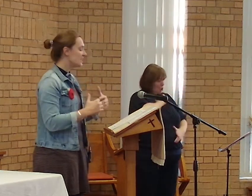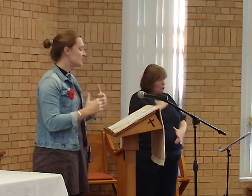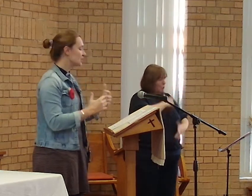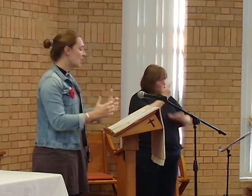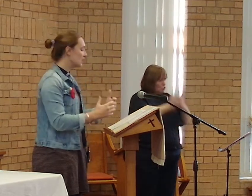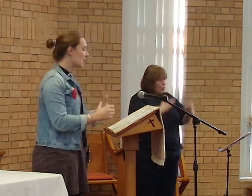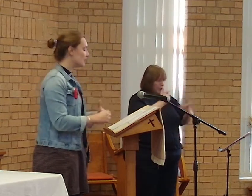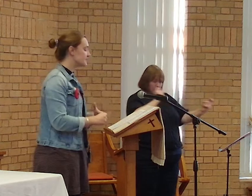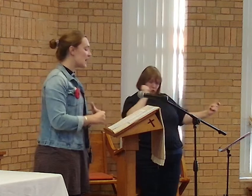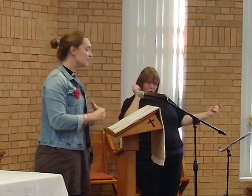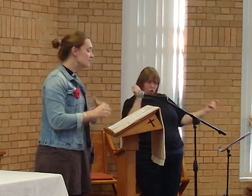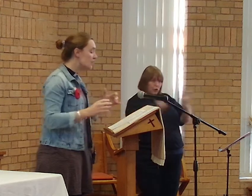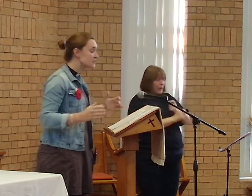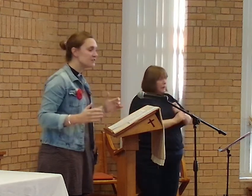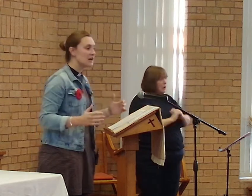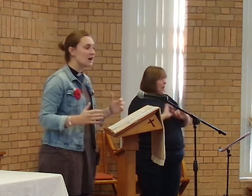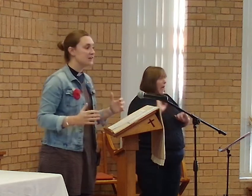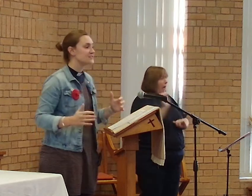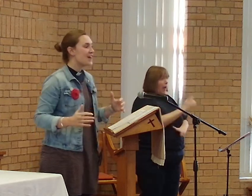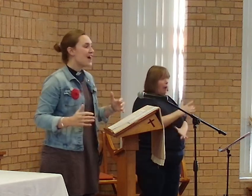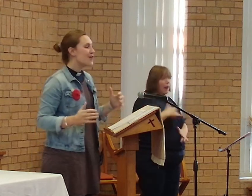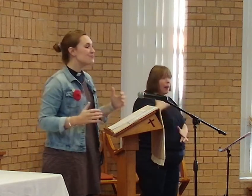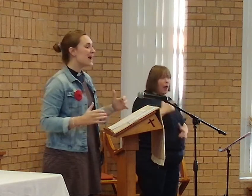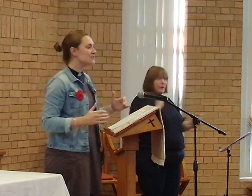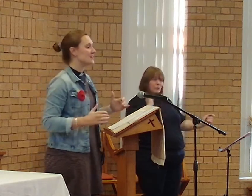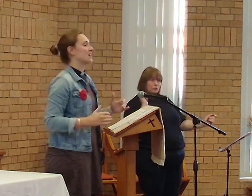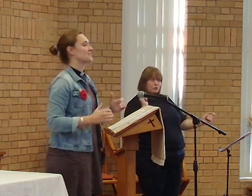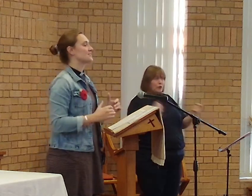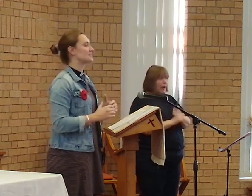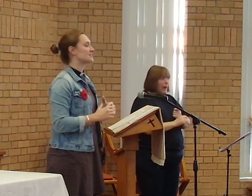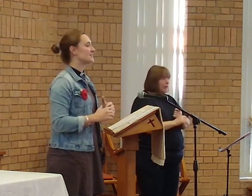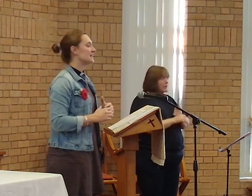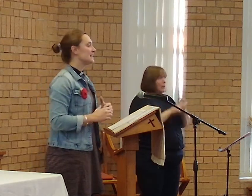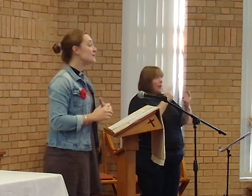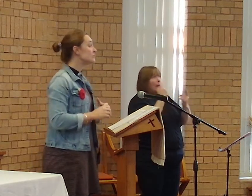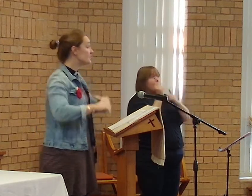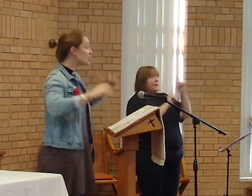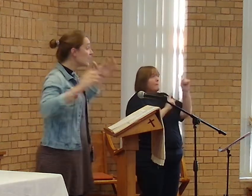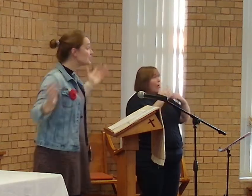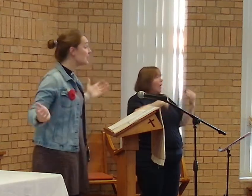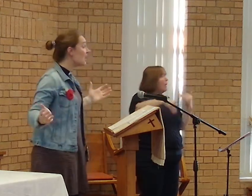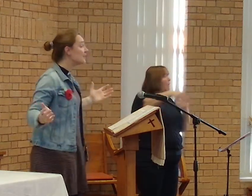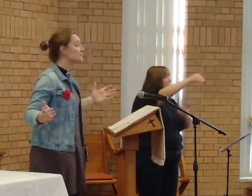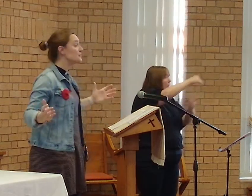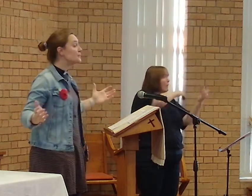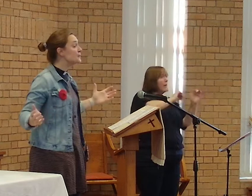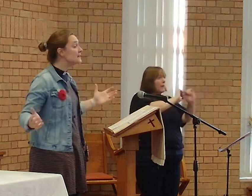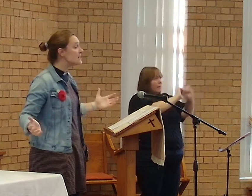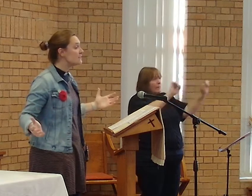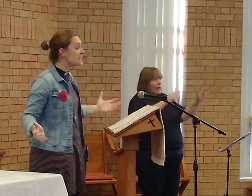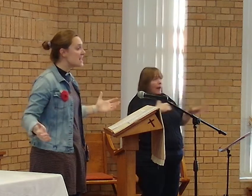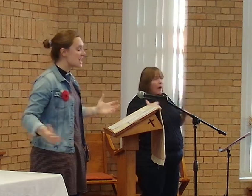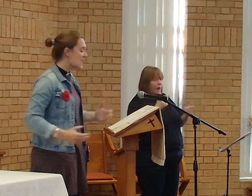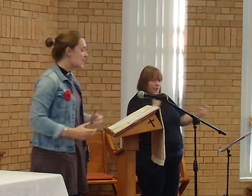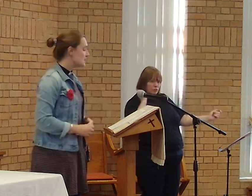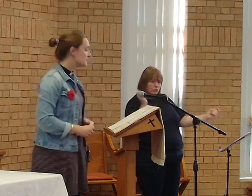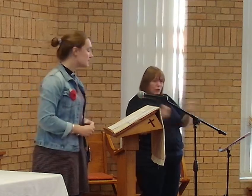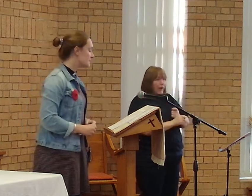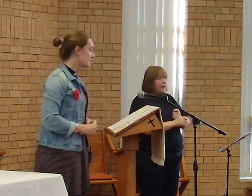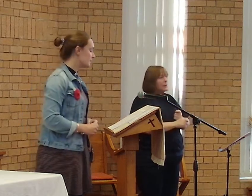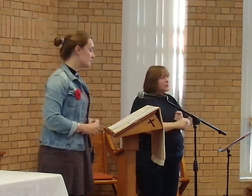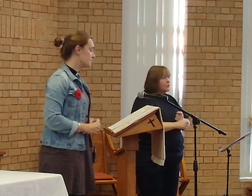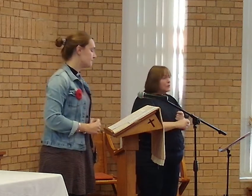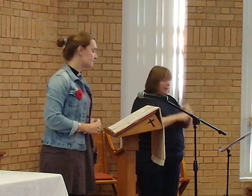to change our lives and those of the lives around us. He wants to change the lives of people who live here